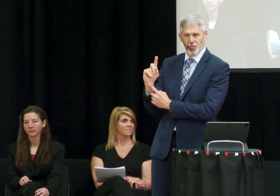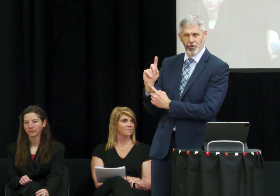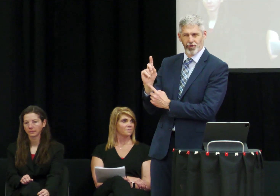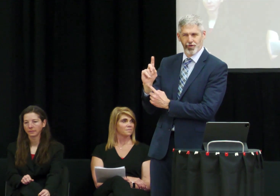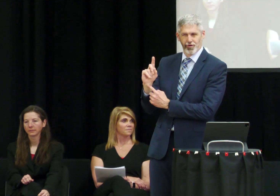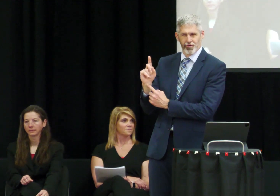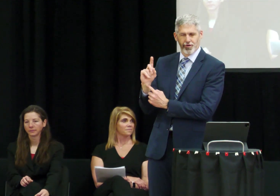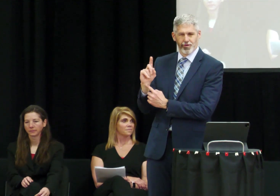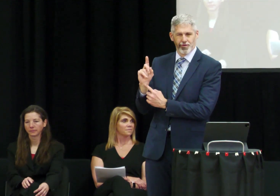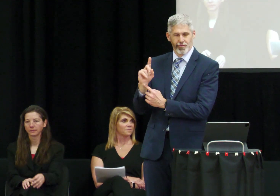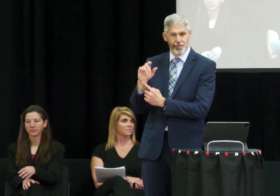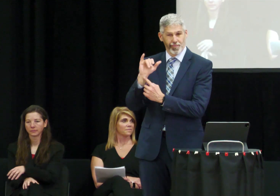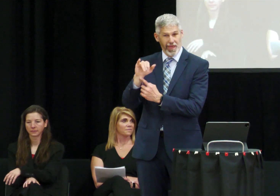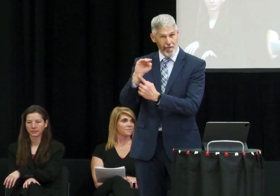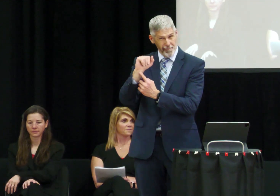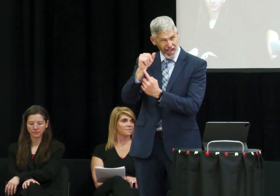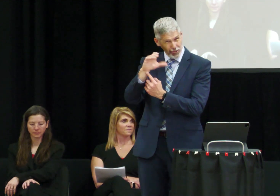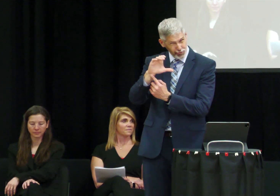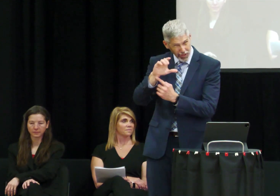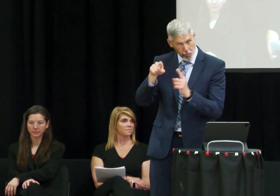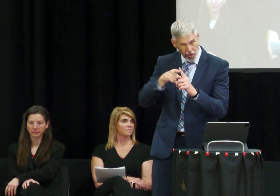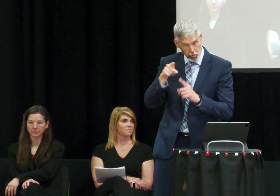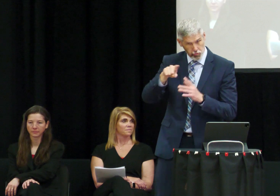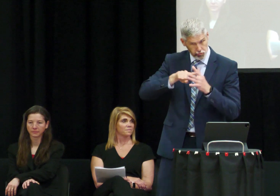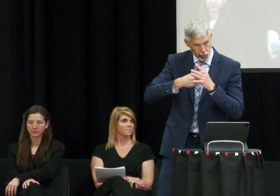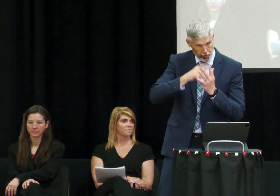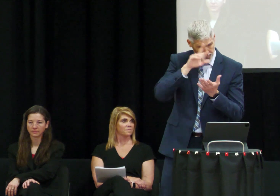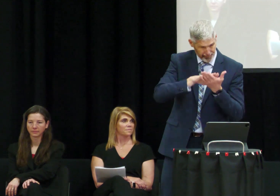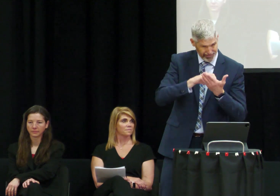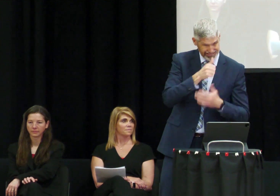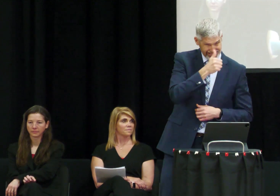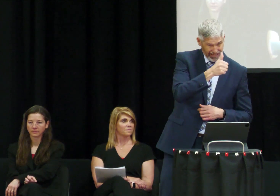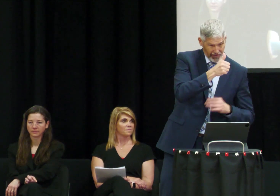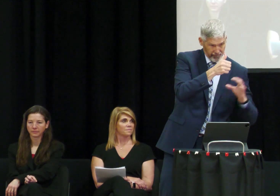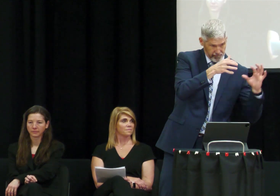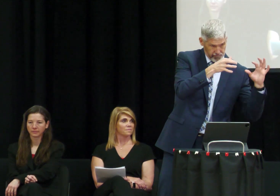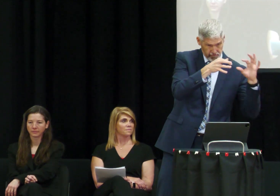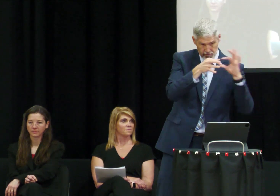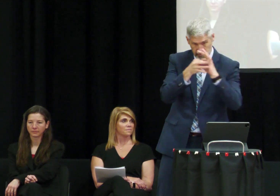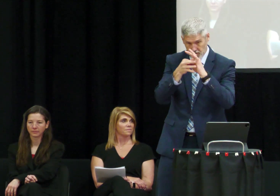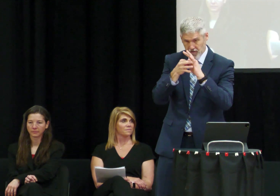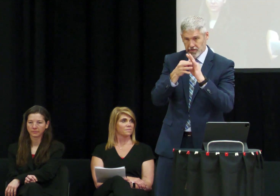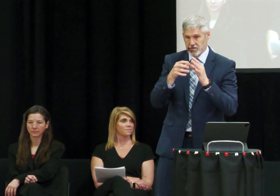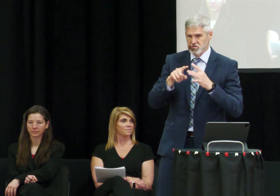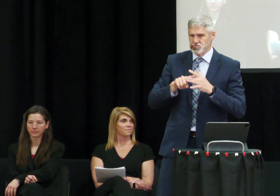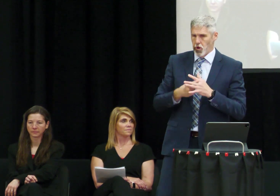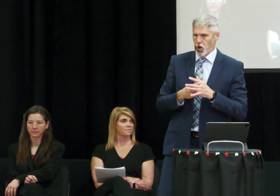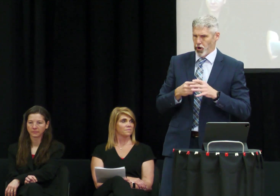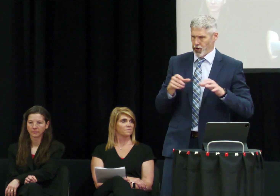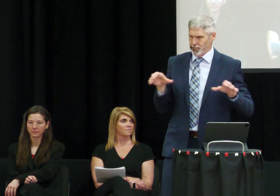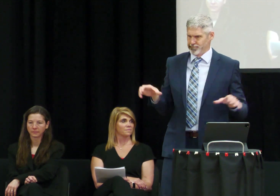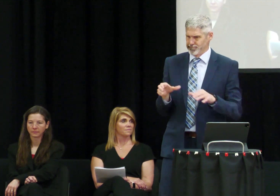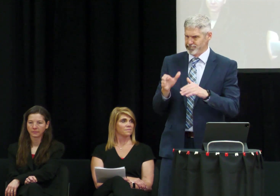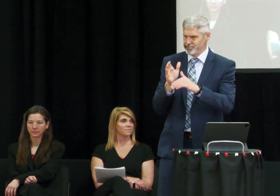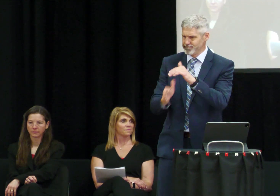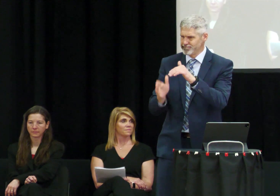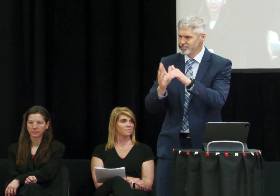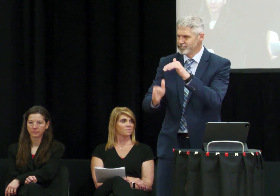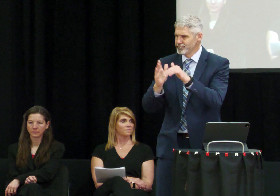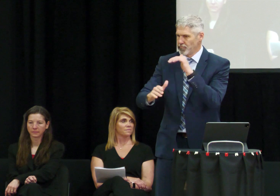Okay, where is the magic? That magic is when you start believing in yourself and you start